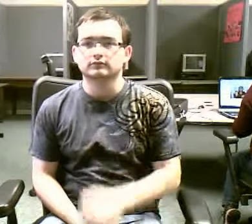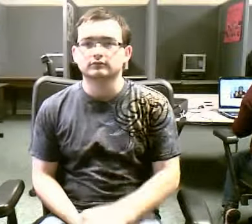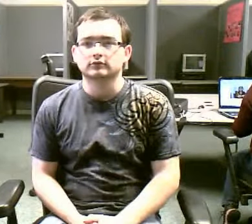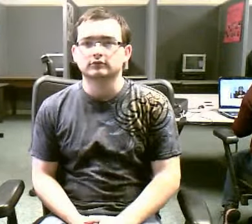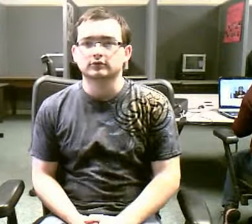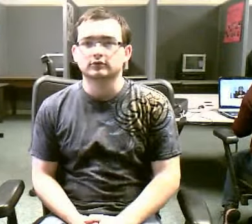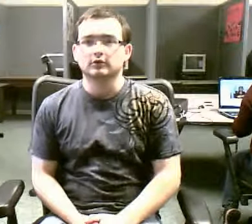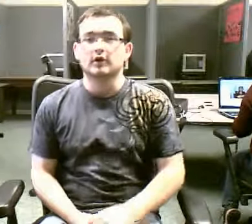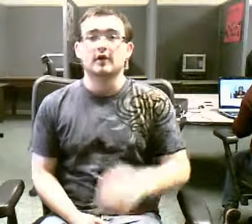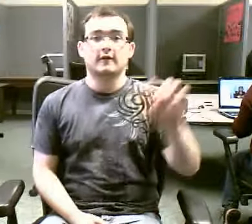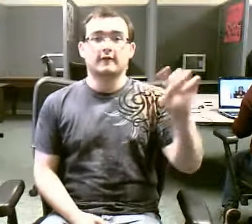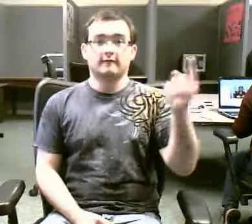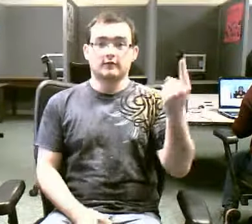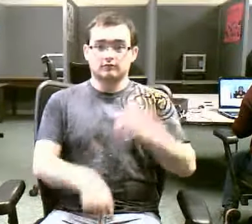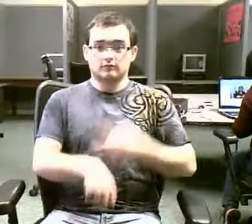as true ribs.